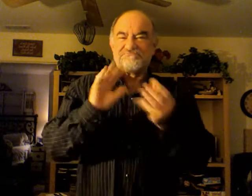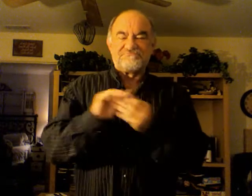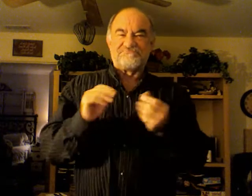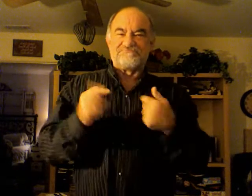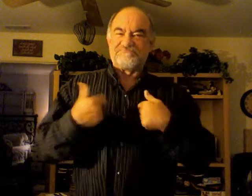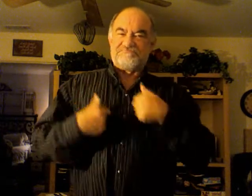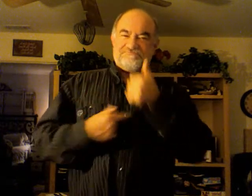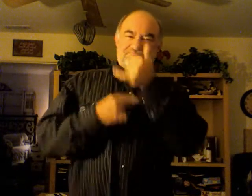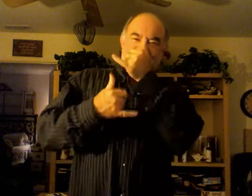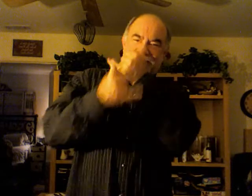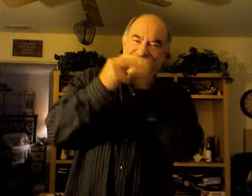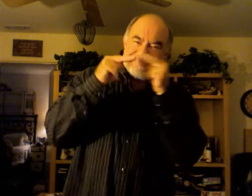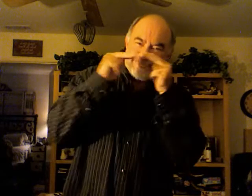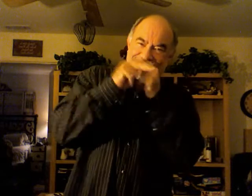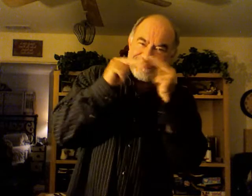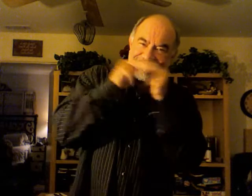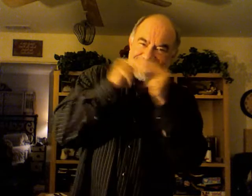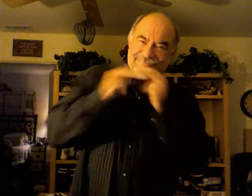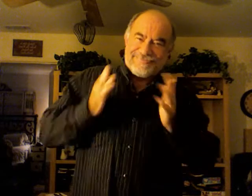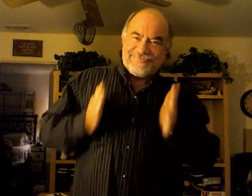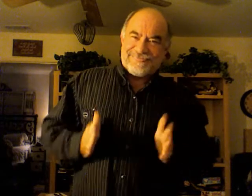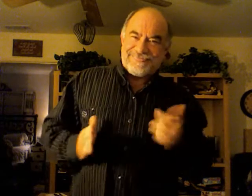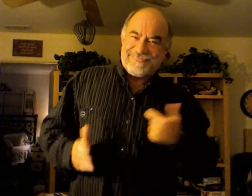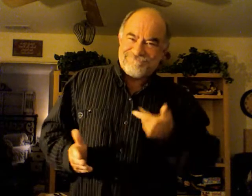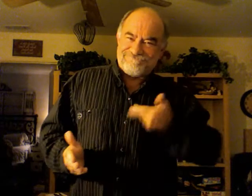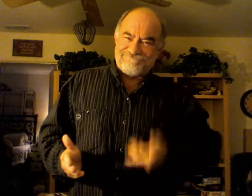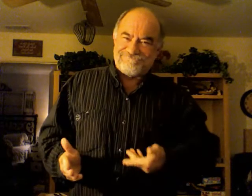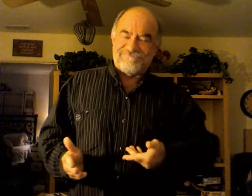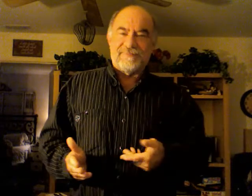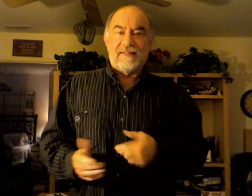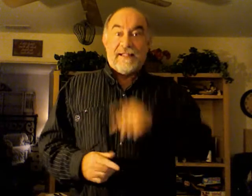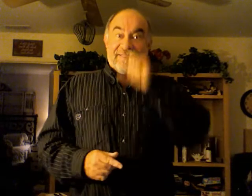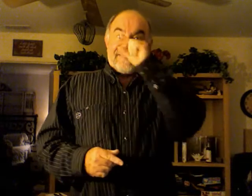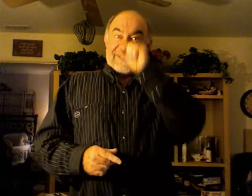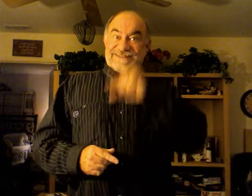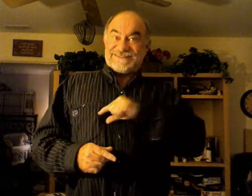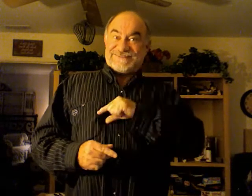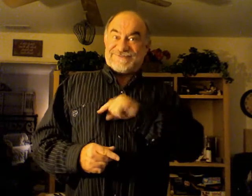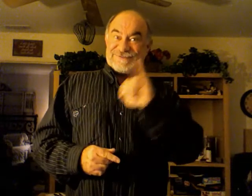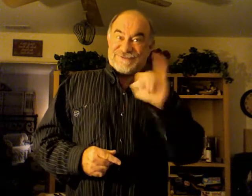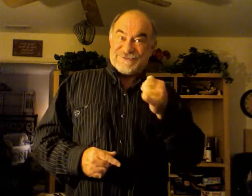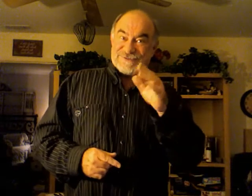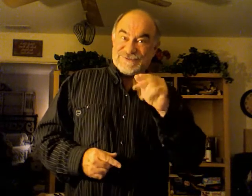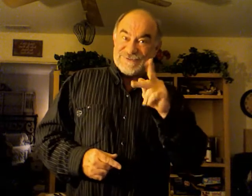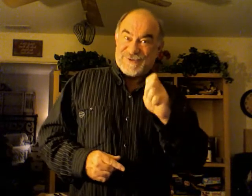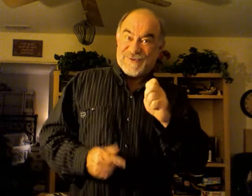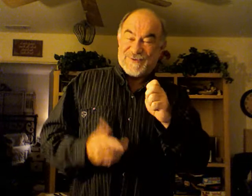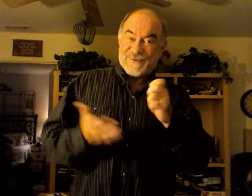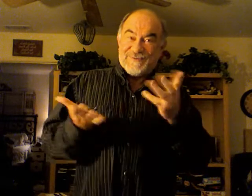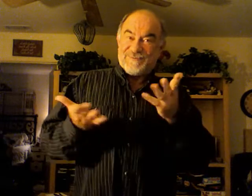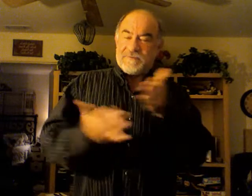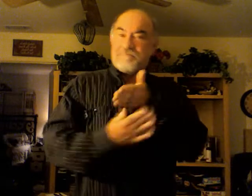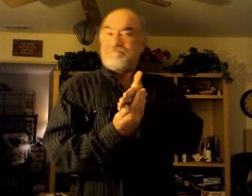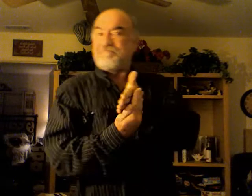little bit of comedy, a little story. I'm a little, I'm a comedian, you know. And this is a Thanksgiving